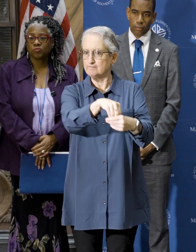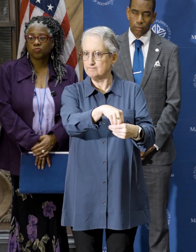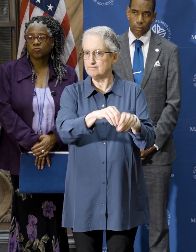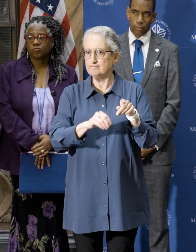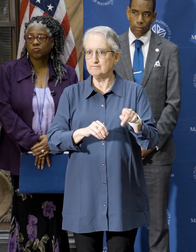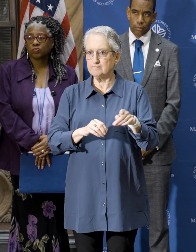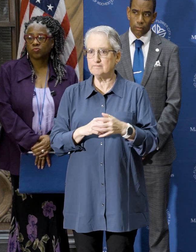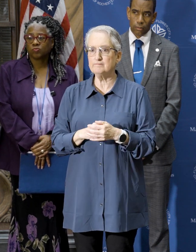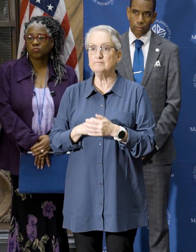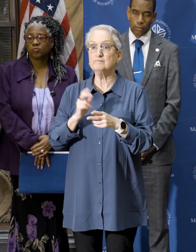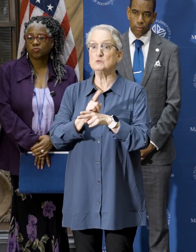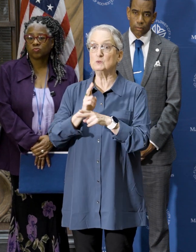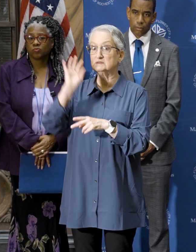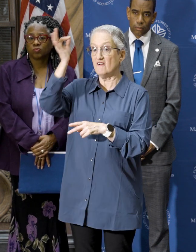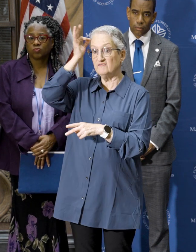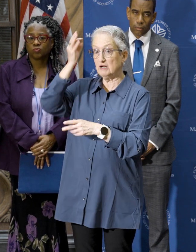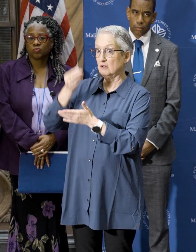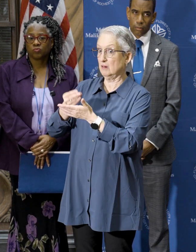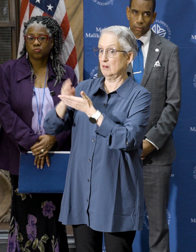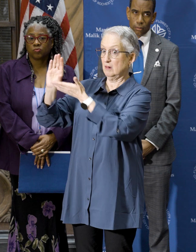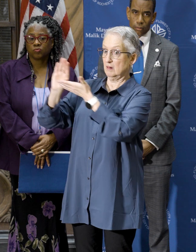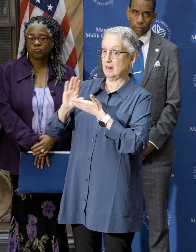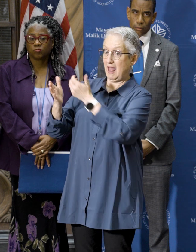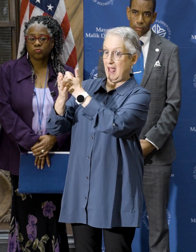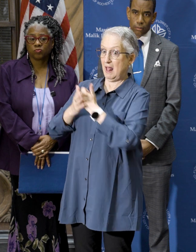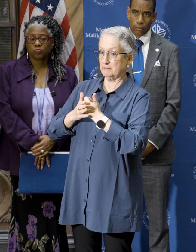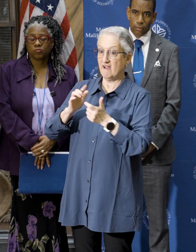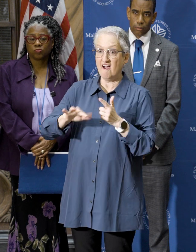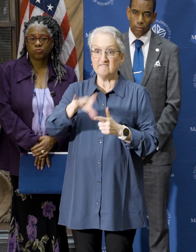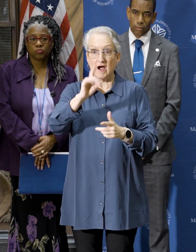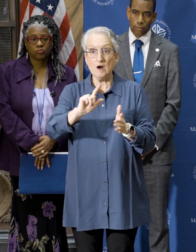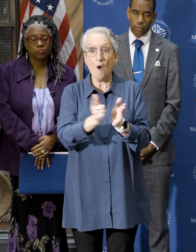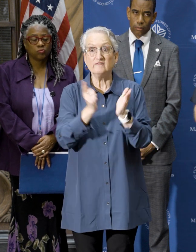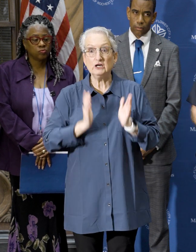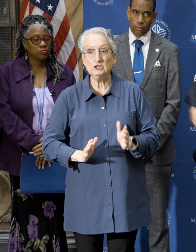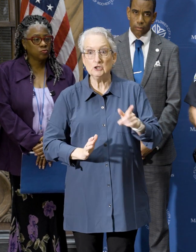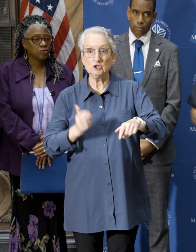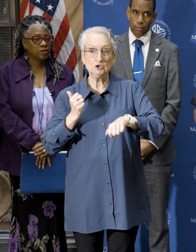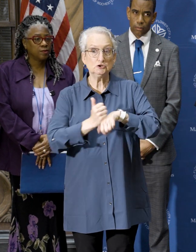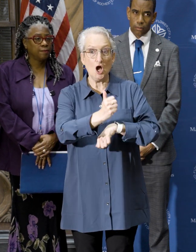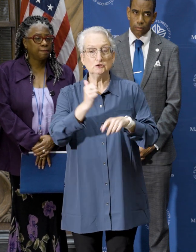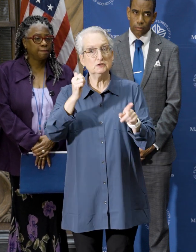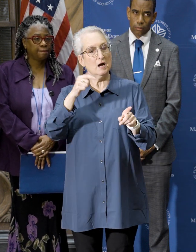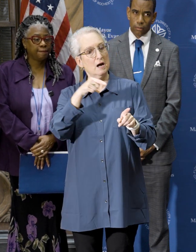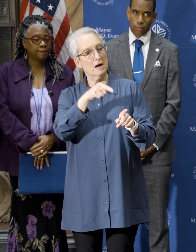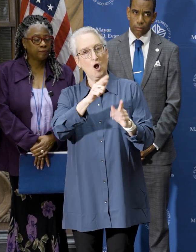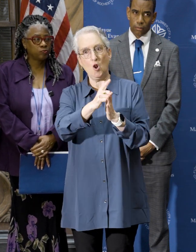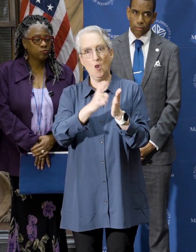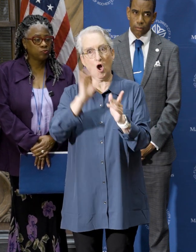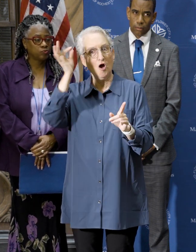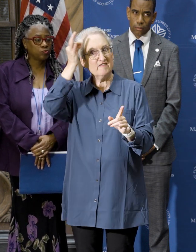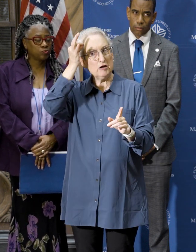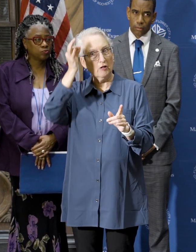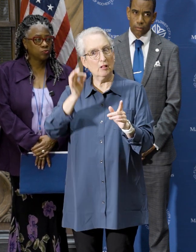to continue bringing federal charges against the most violent offenders. Currently, there are still over 51 offenders in